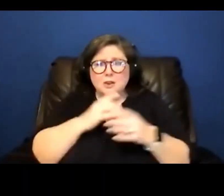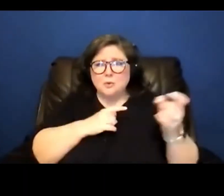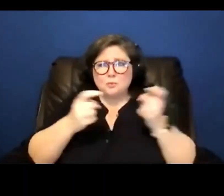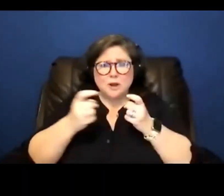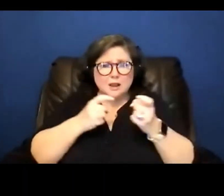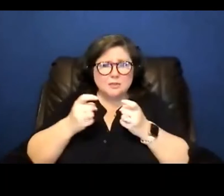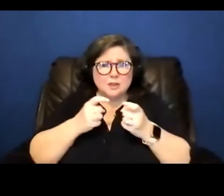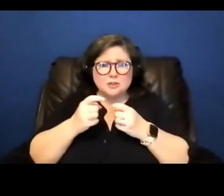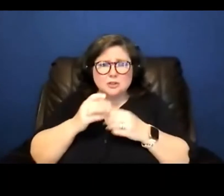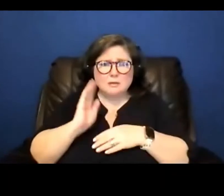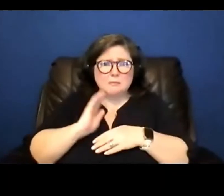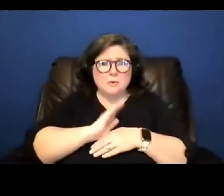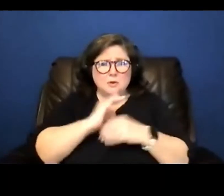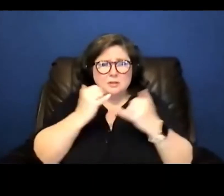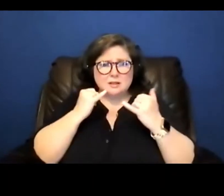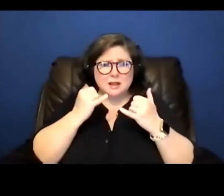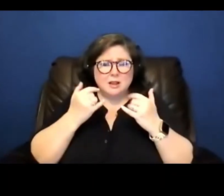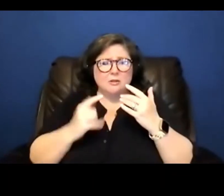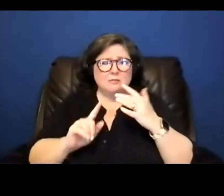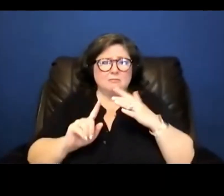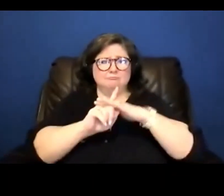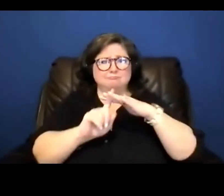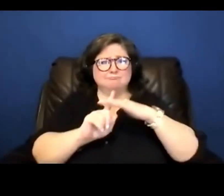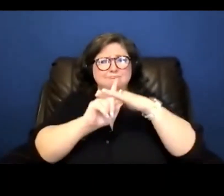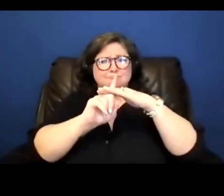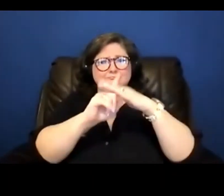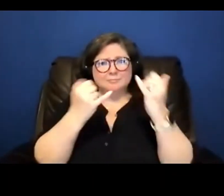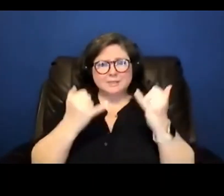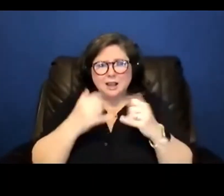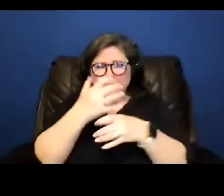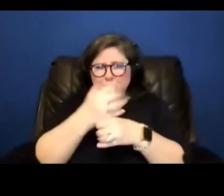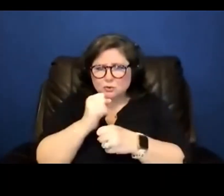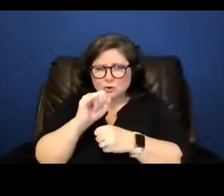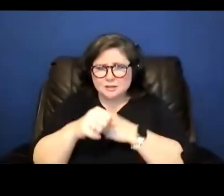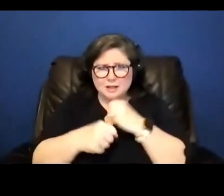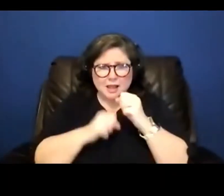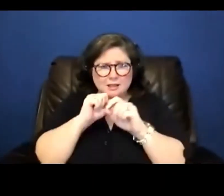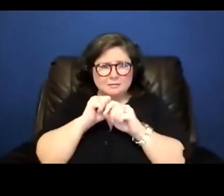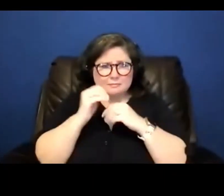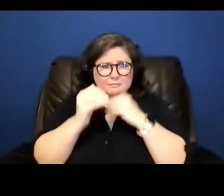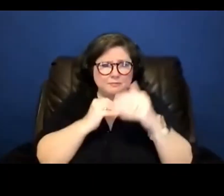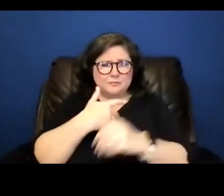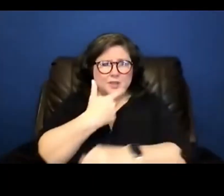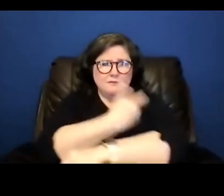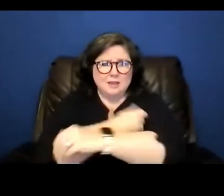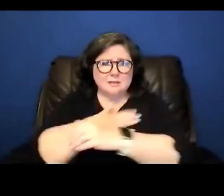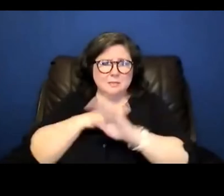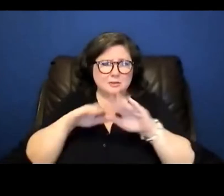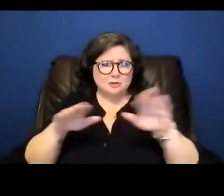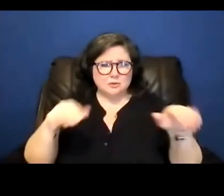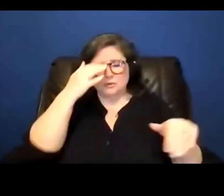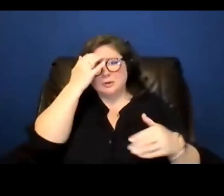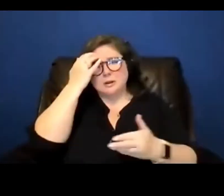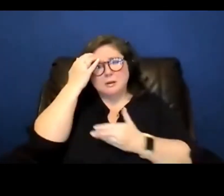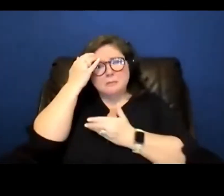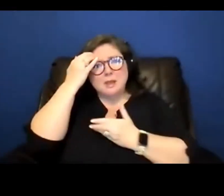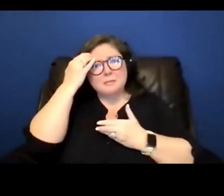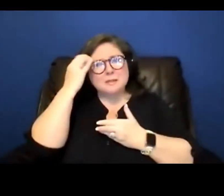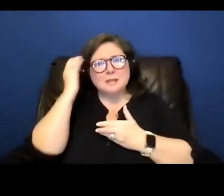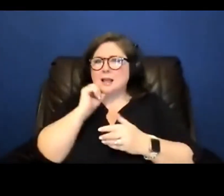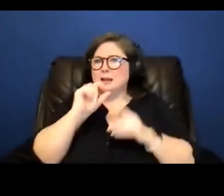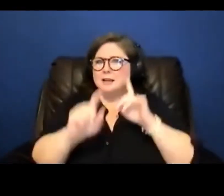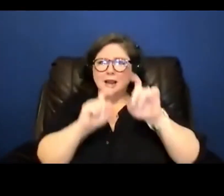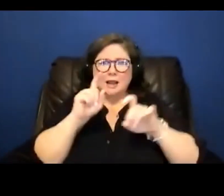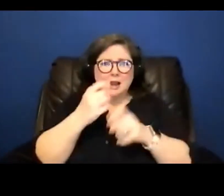came into place and came into be. And so we've got to trust that. I have vaccinated my children, when they're babies, and I didn't ask a question.